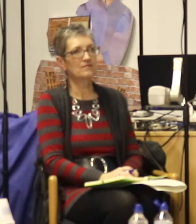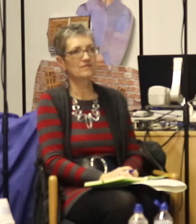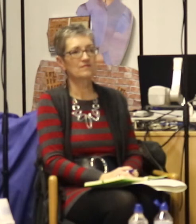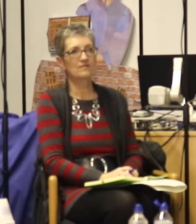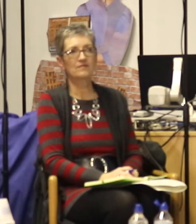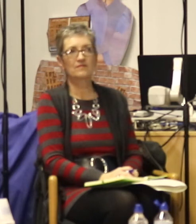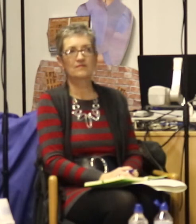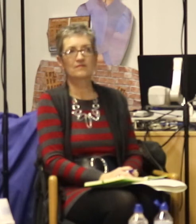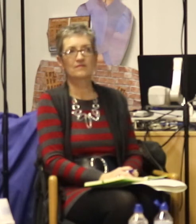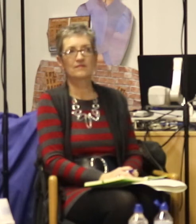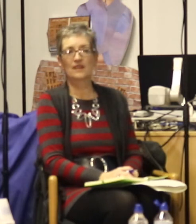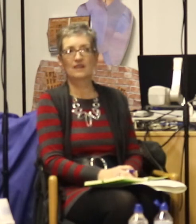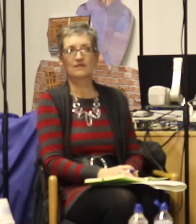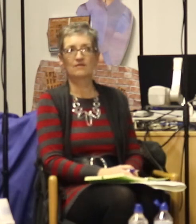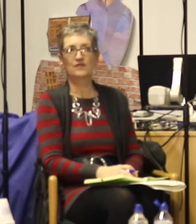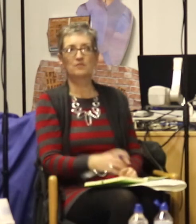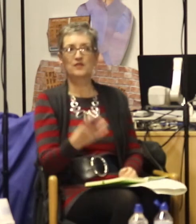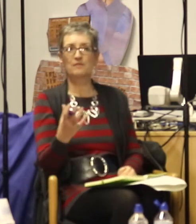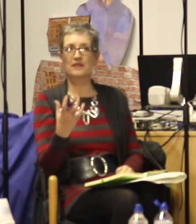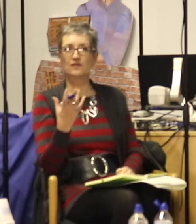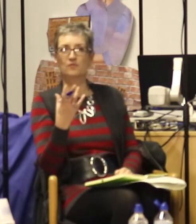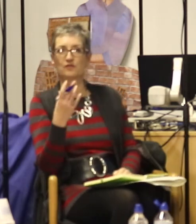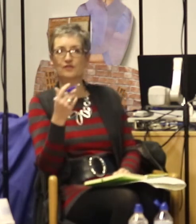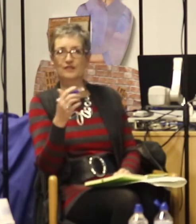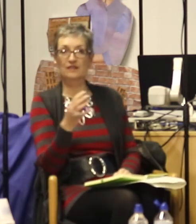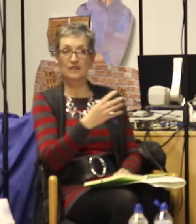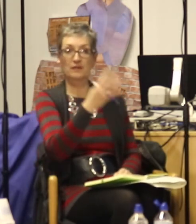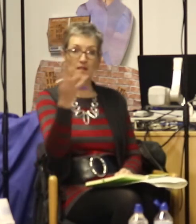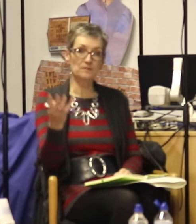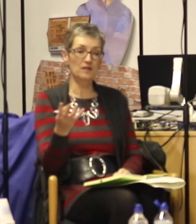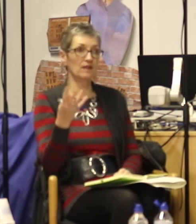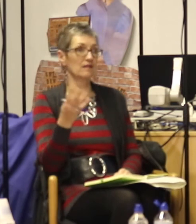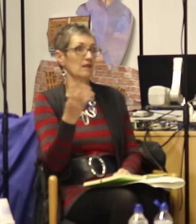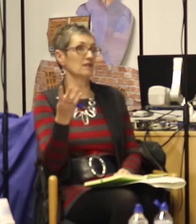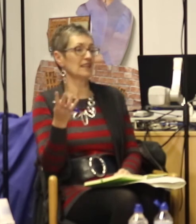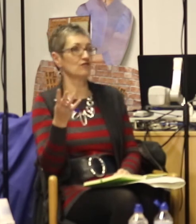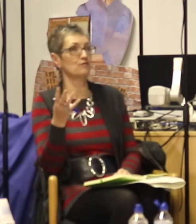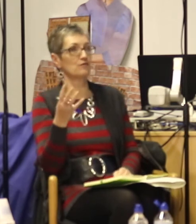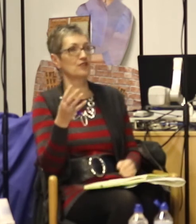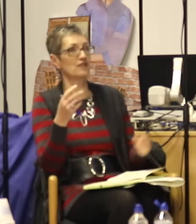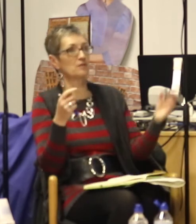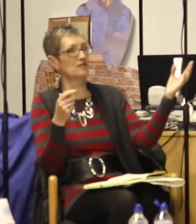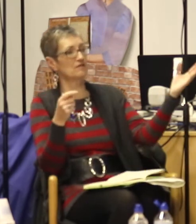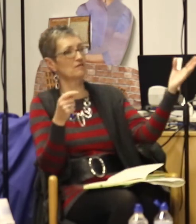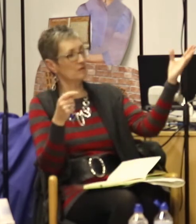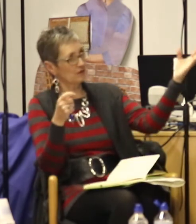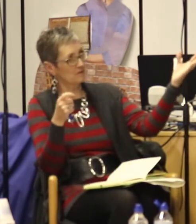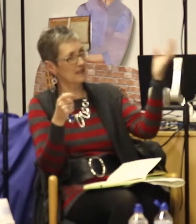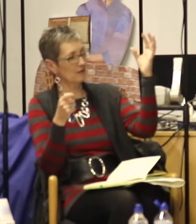it should be shared with all trusts, I think. So presumably there's an opportunity that it becomes a national project, because from what I'm seeing of the